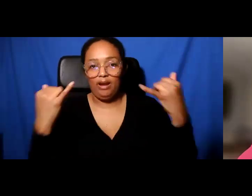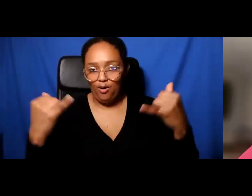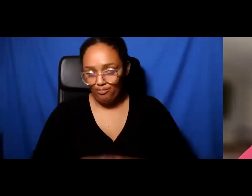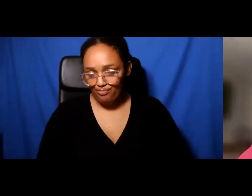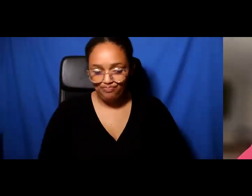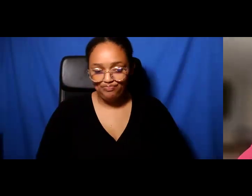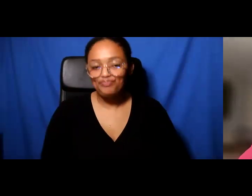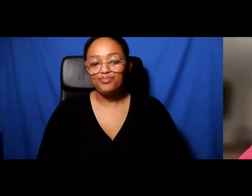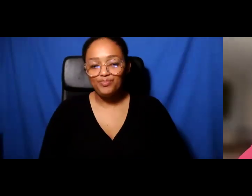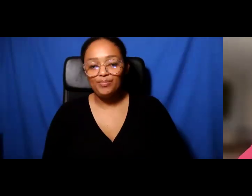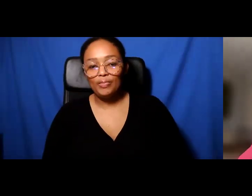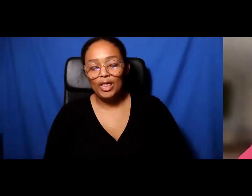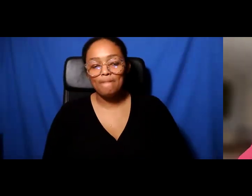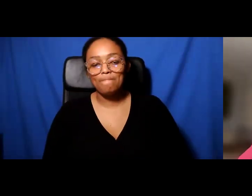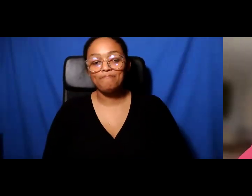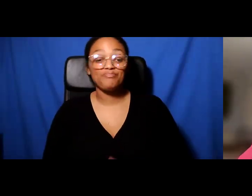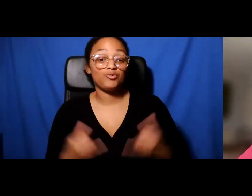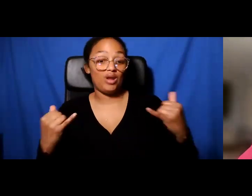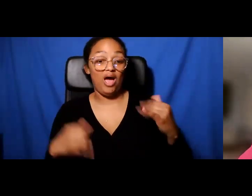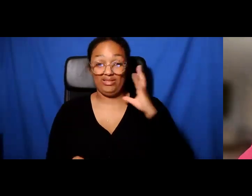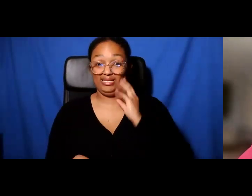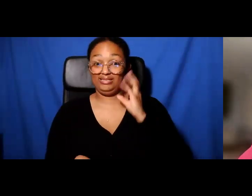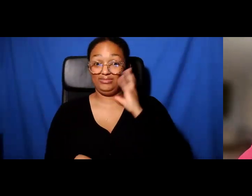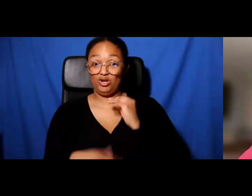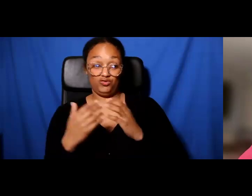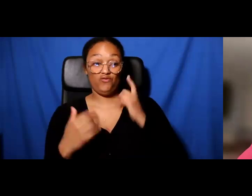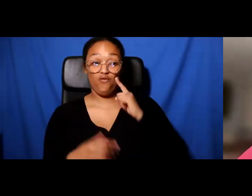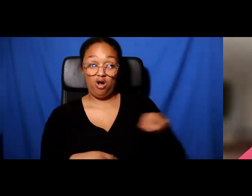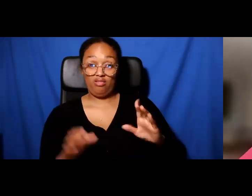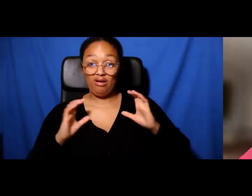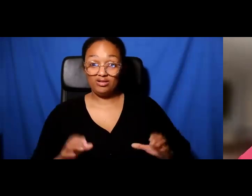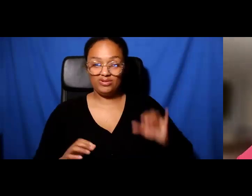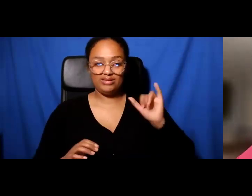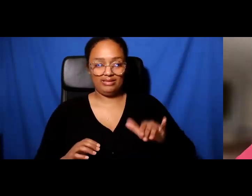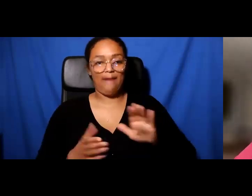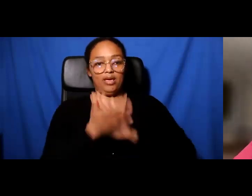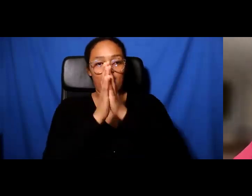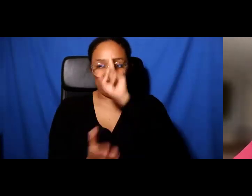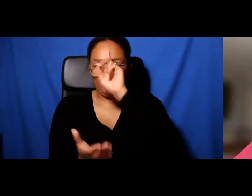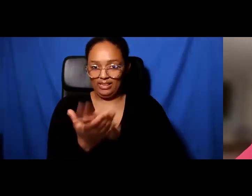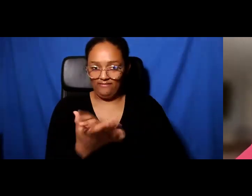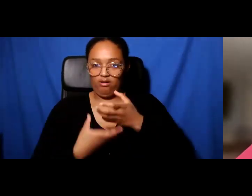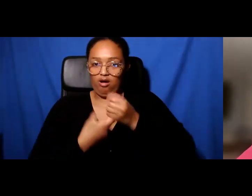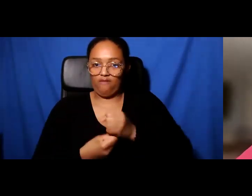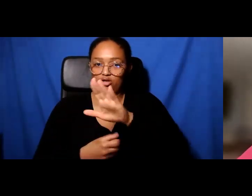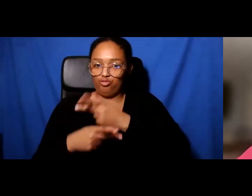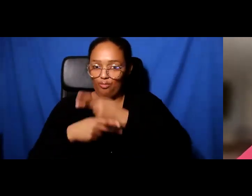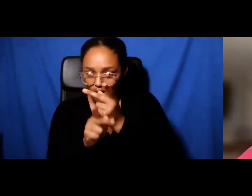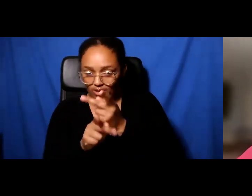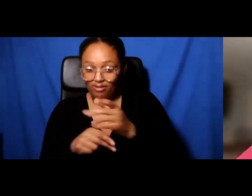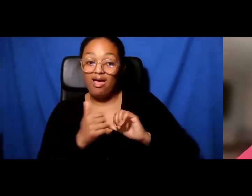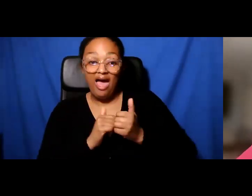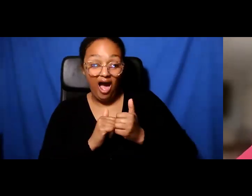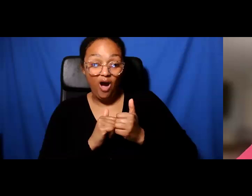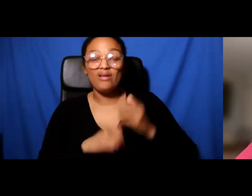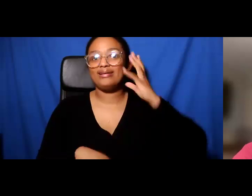So experiences create belief. The best way to create conviction in potential customers is through the power of